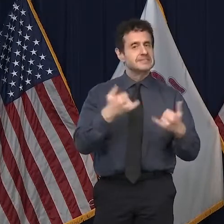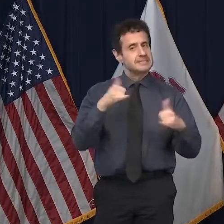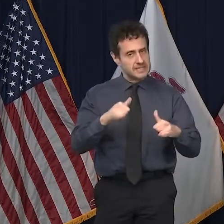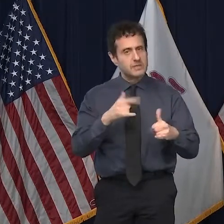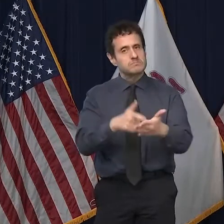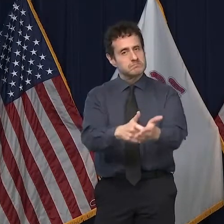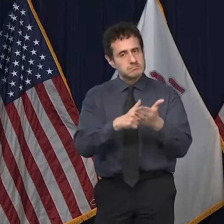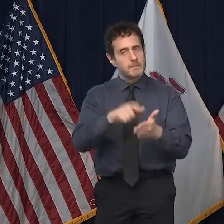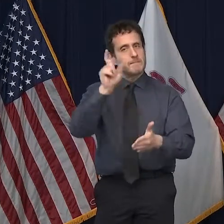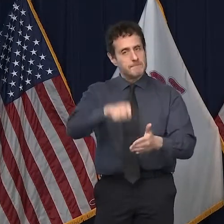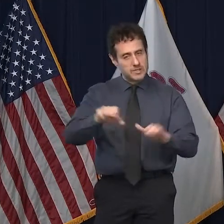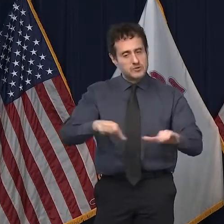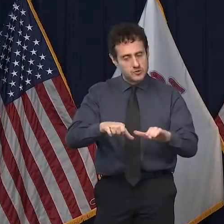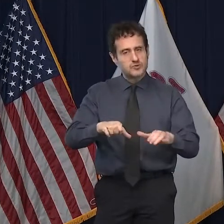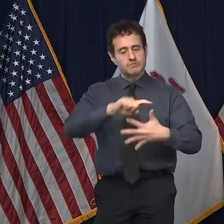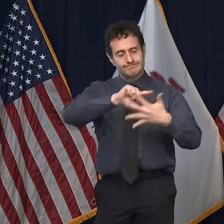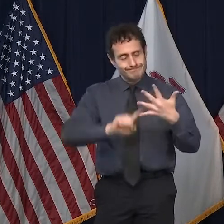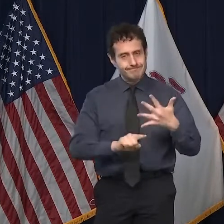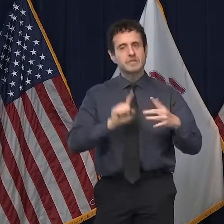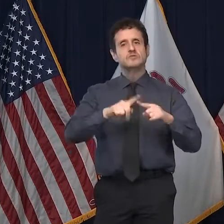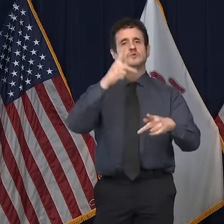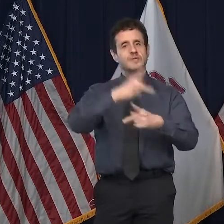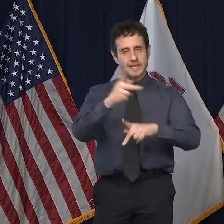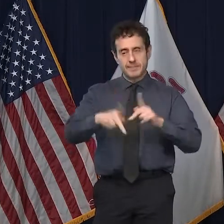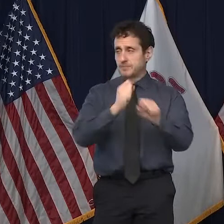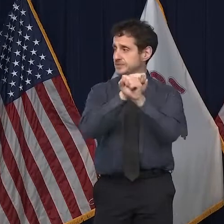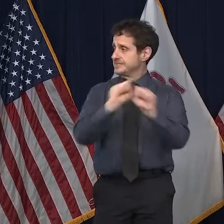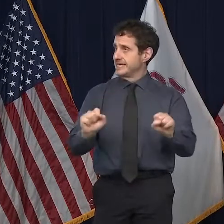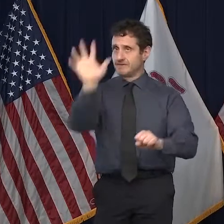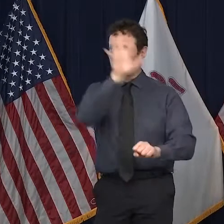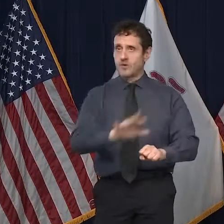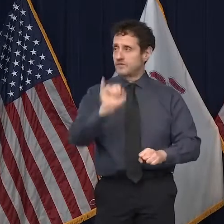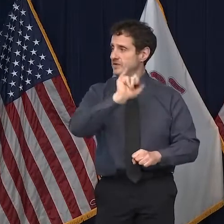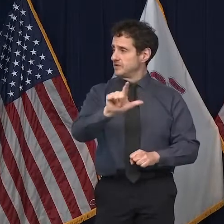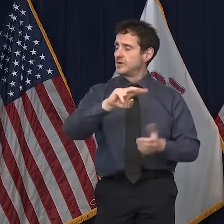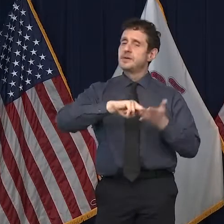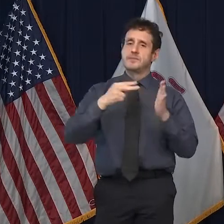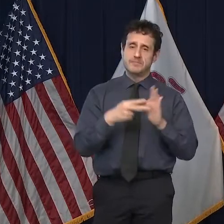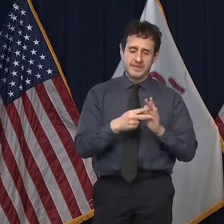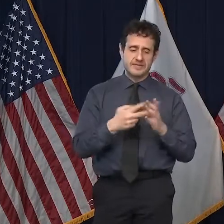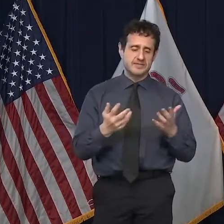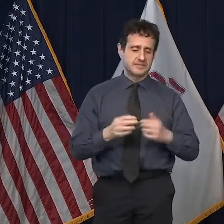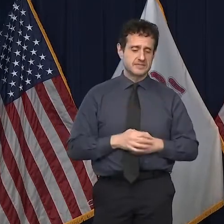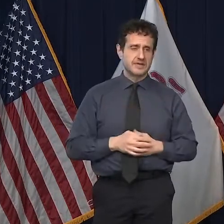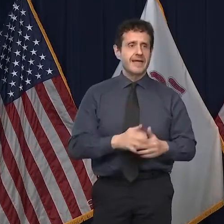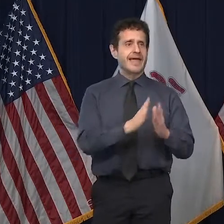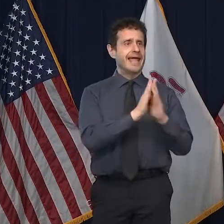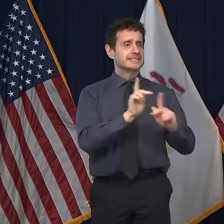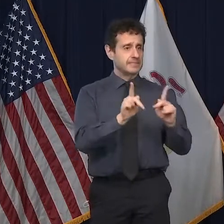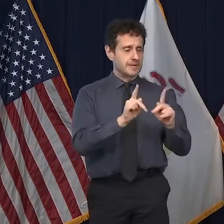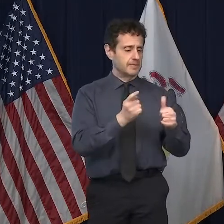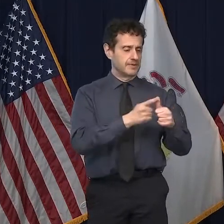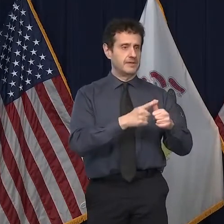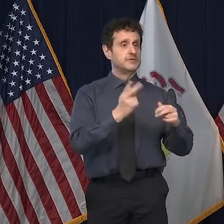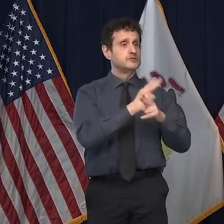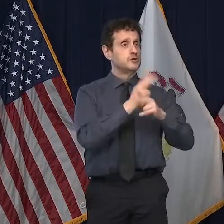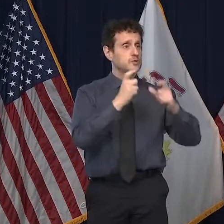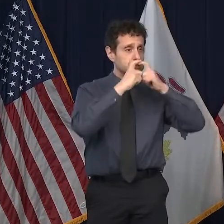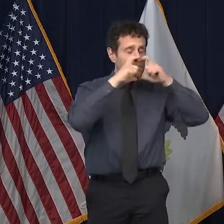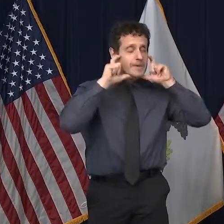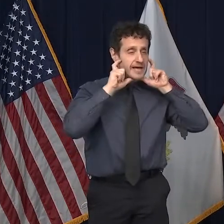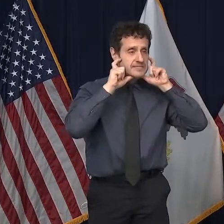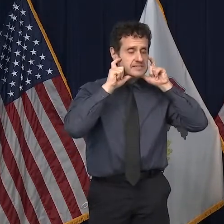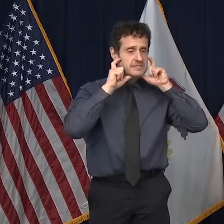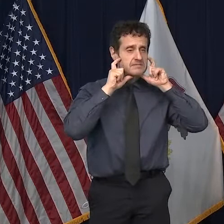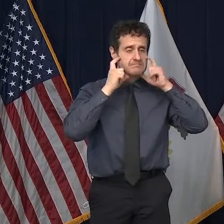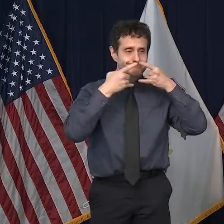that we need to keep our residents of our state safe, and that means that, asking people to wear a mask is